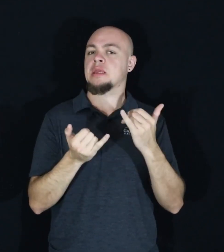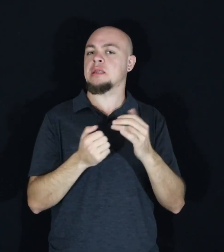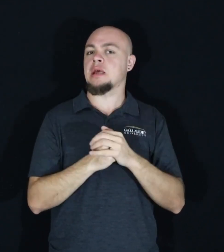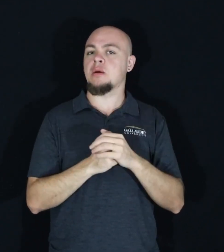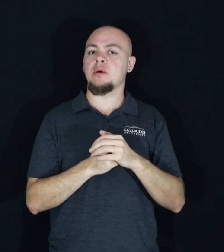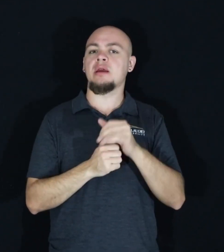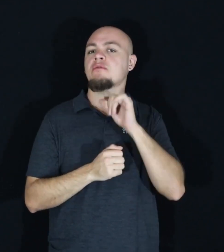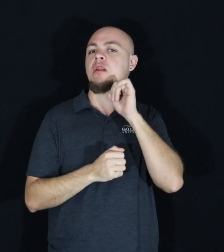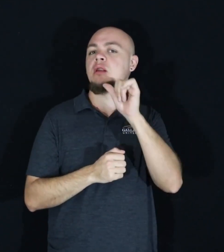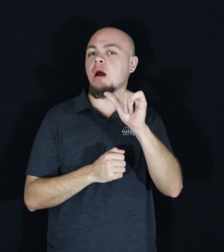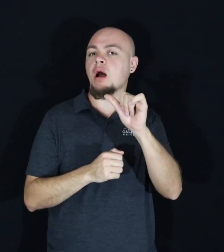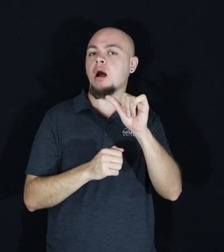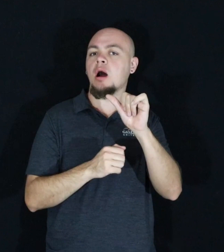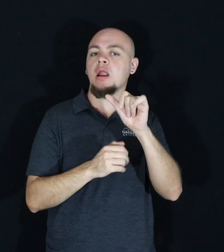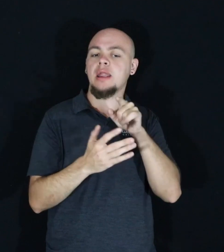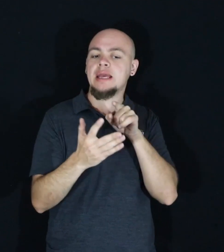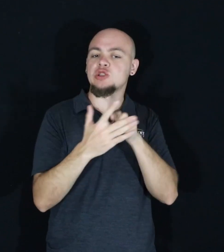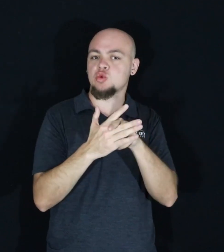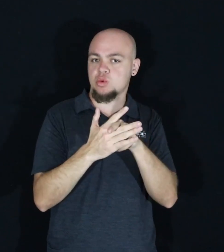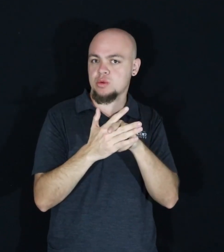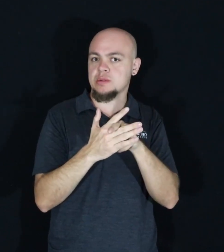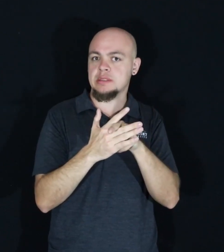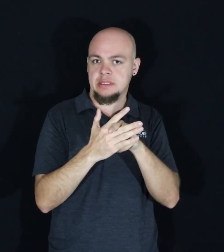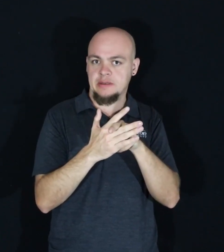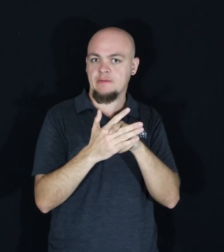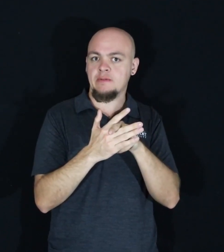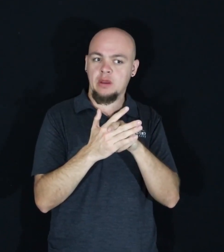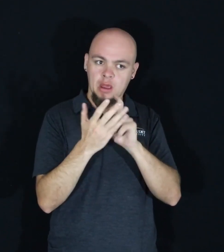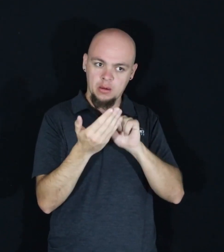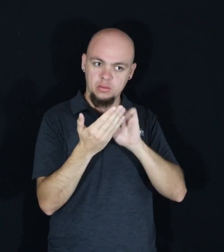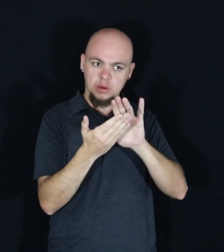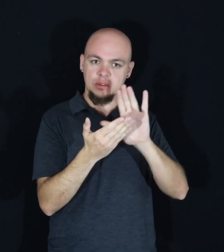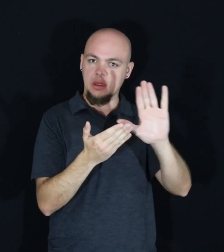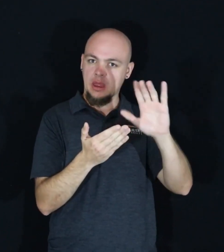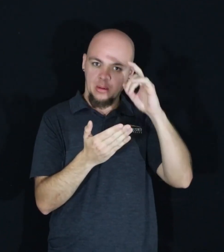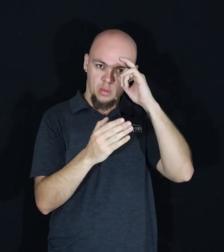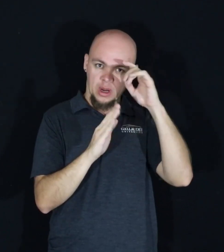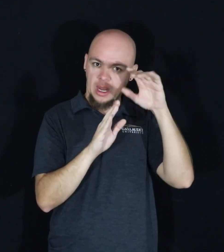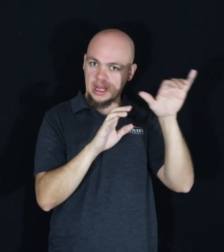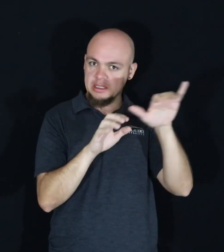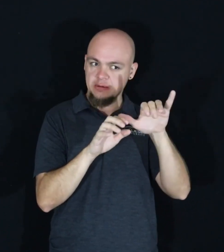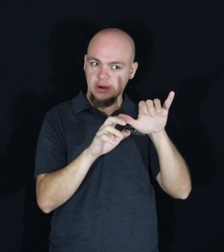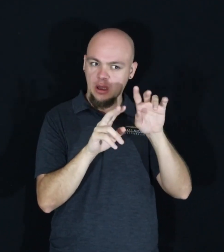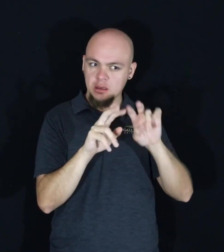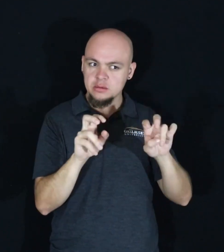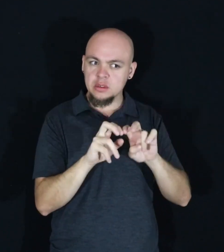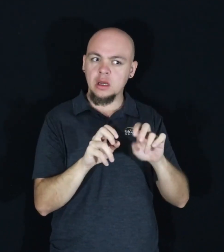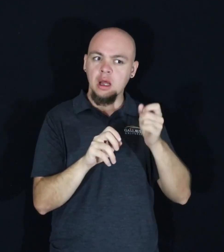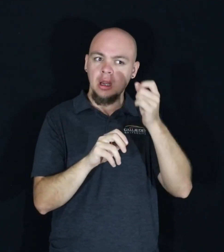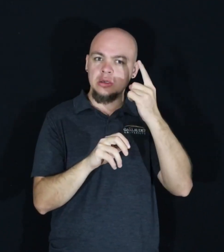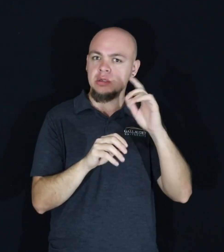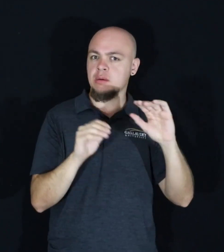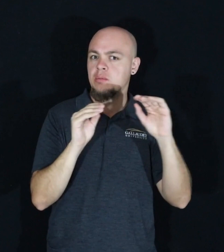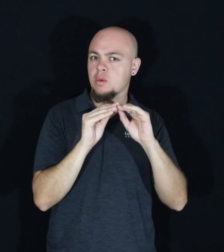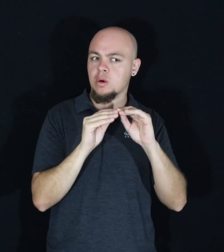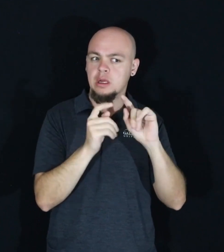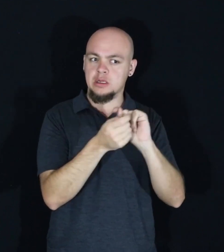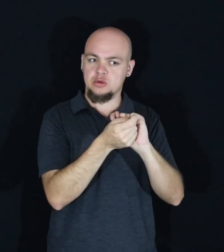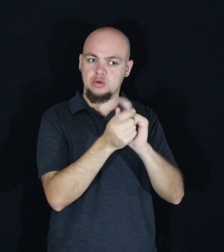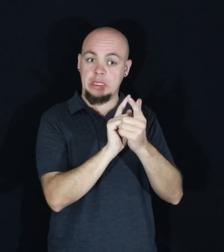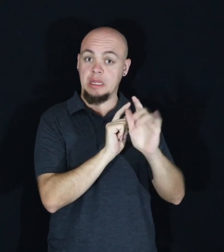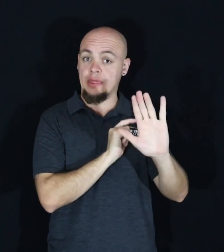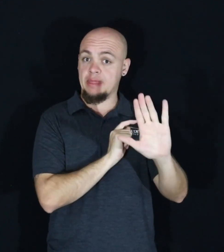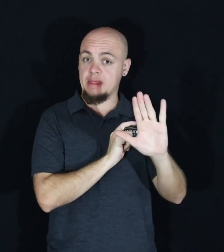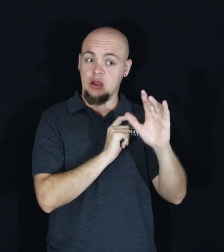non-intrusive methods to read brain electrical activities that made it more practical to know more about it and to translate these